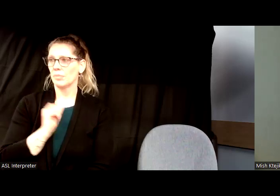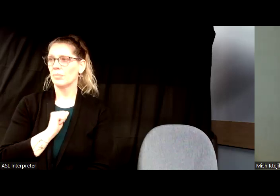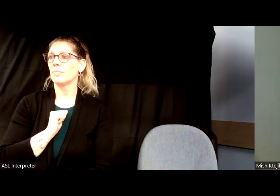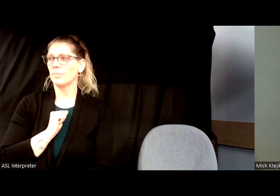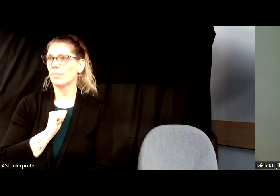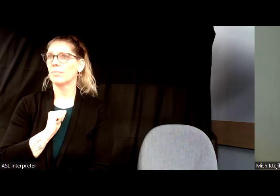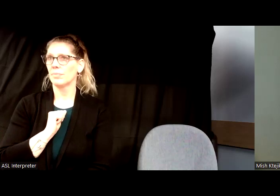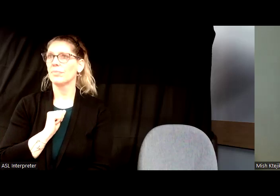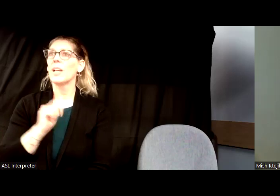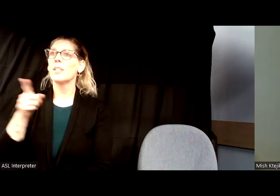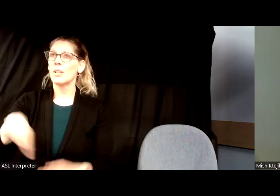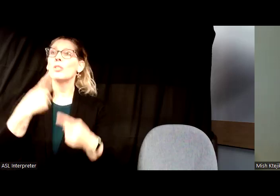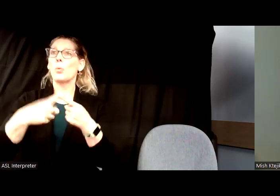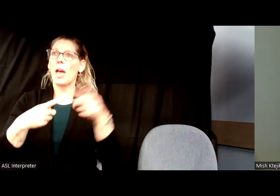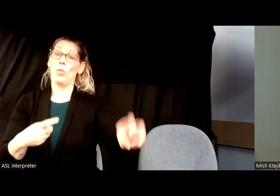oh, when they're sitting up there.